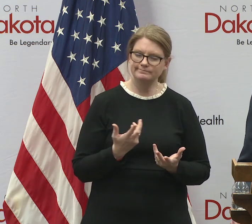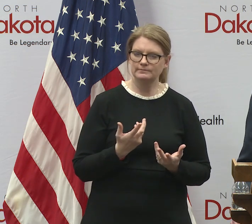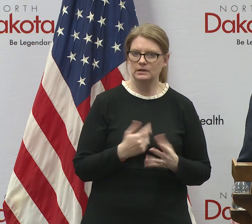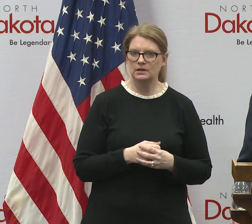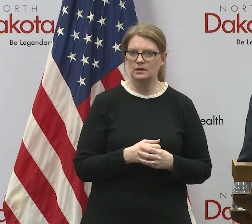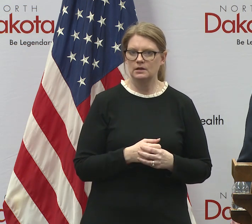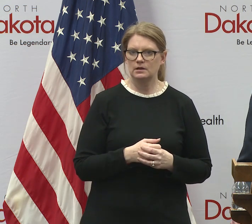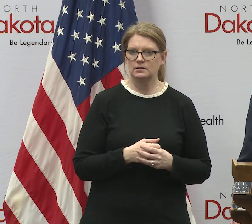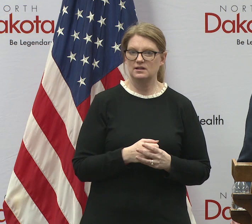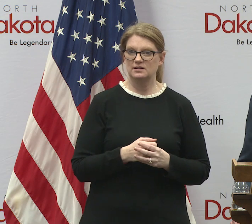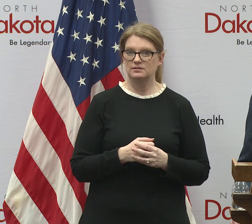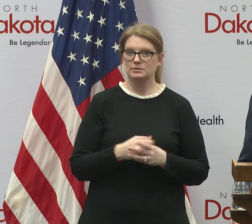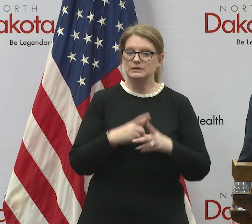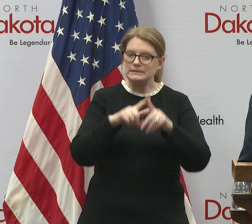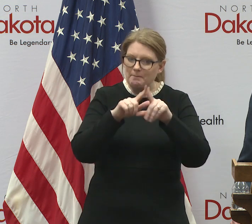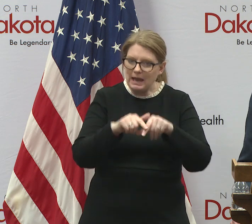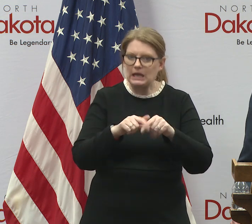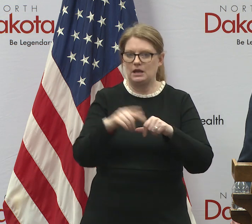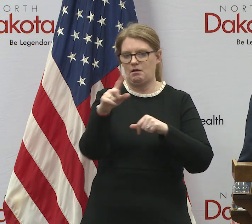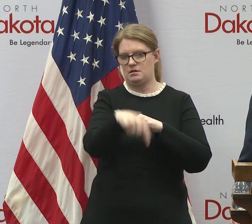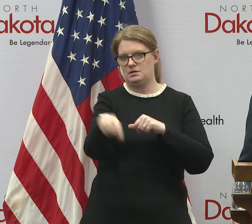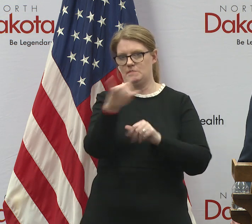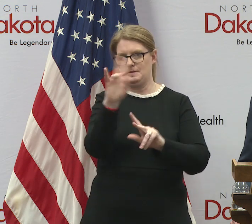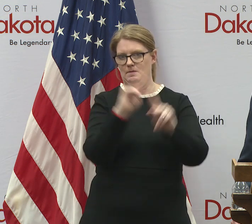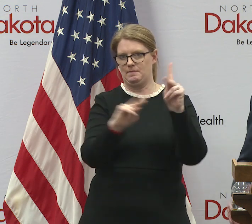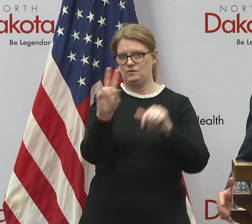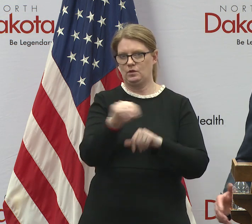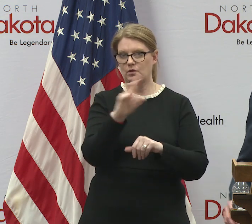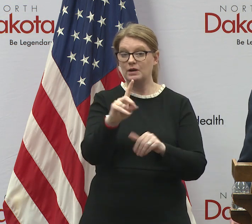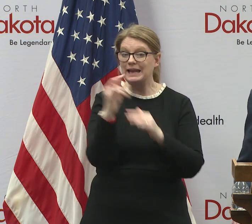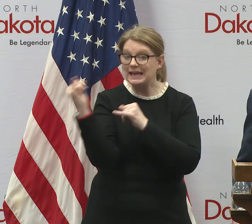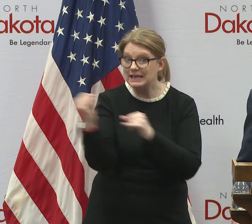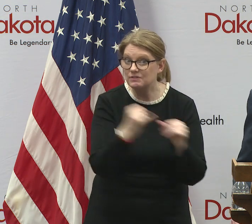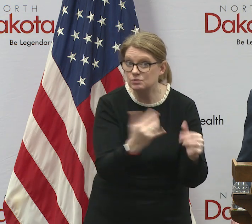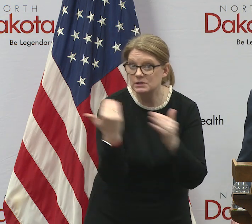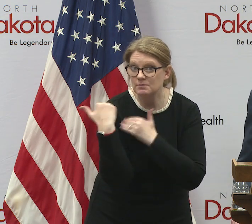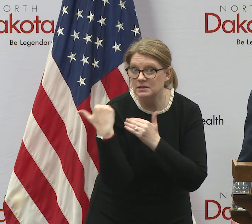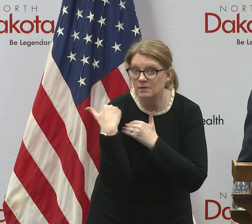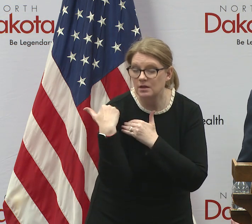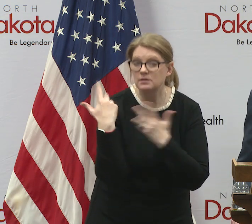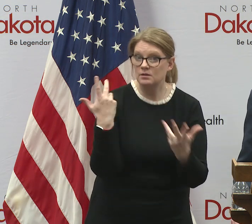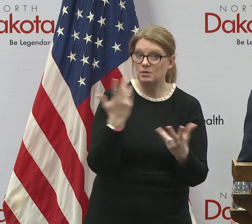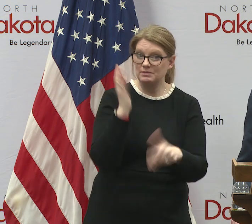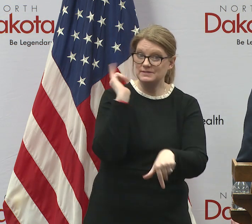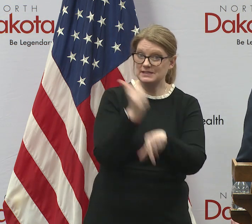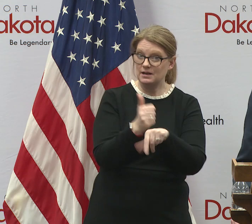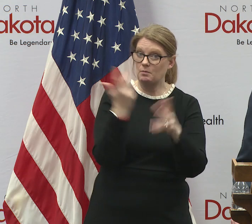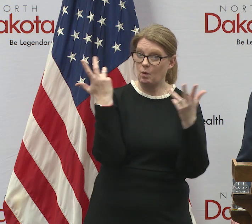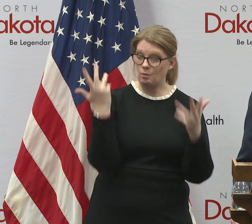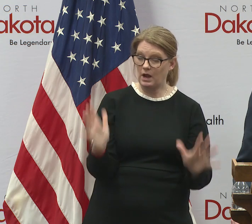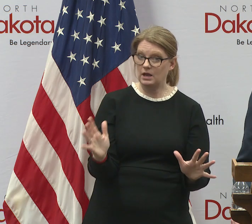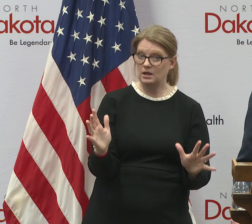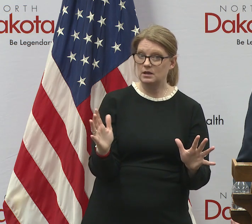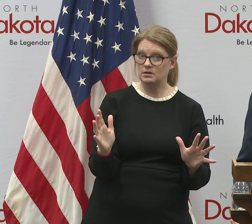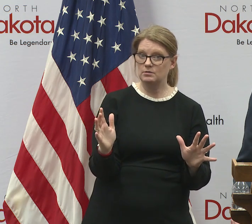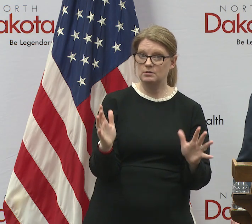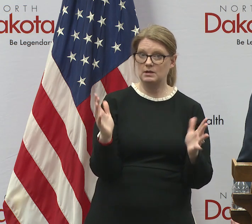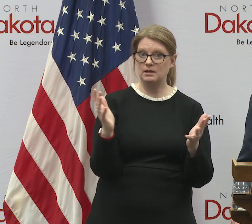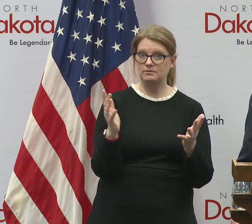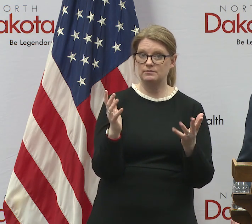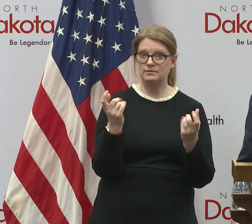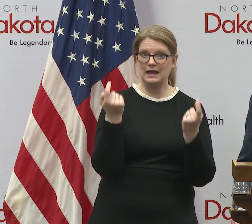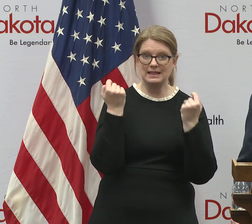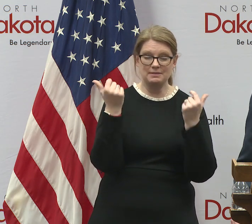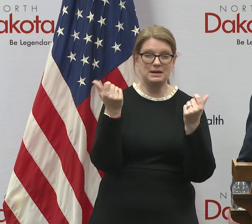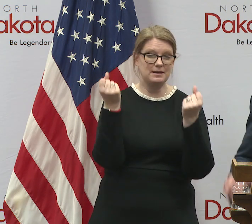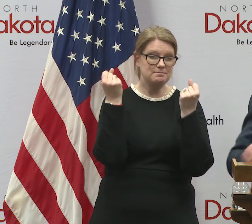on the people of North Dakota, individual responsibility, and what we've already put in place. We've eliminated lots and lots and